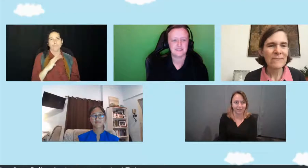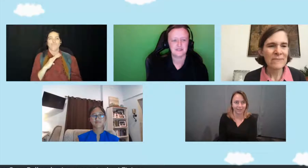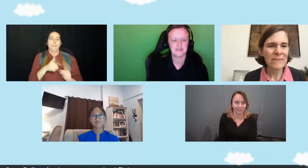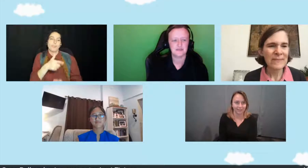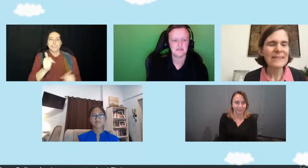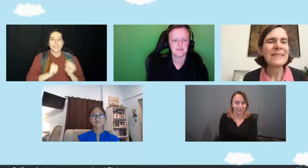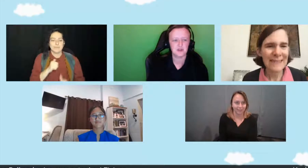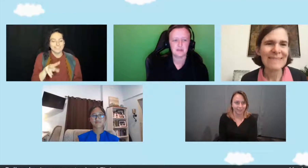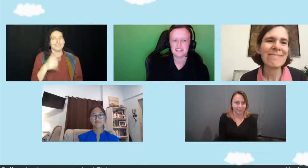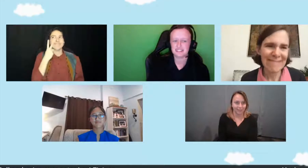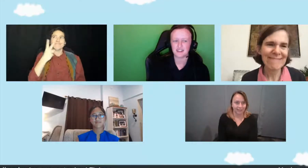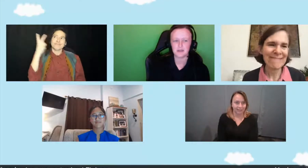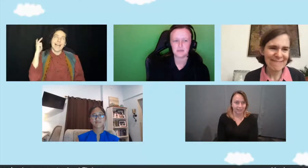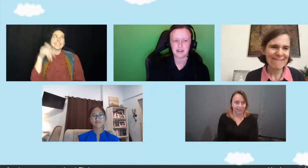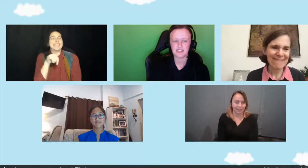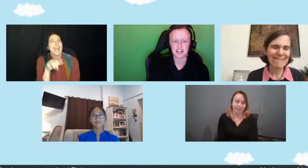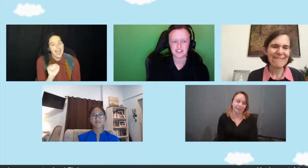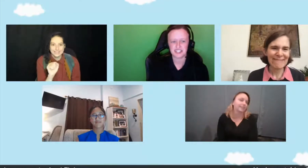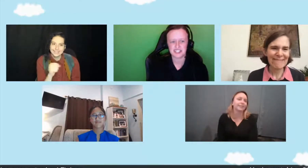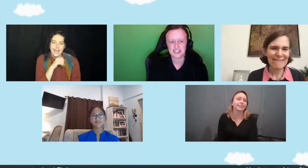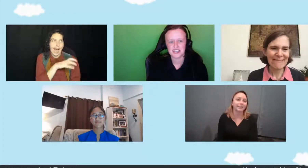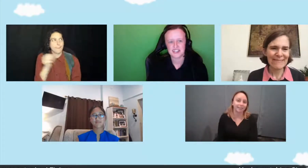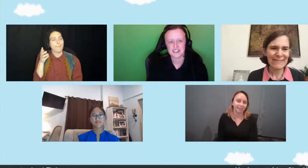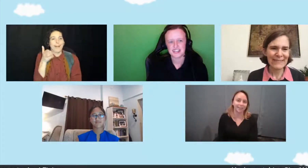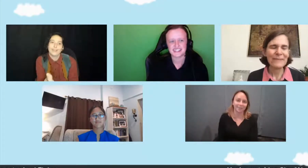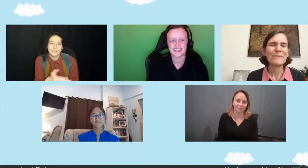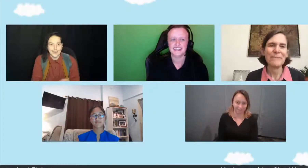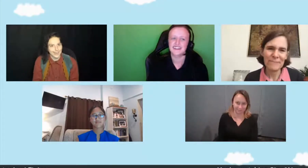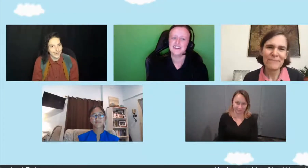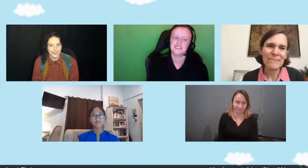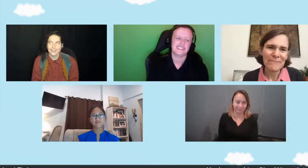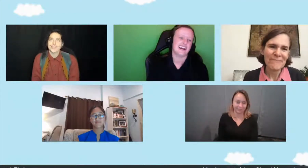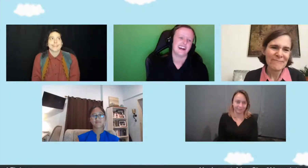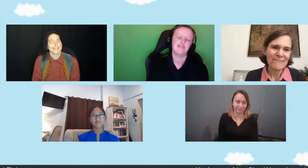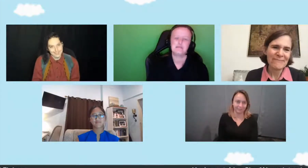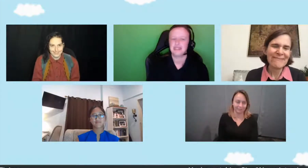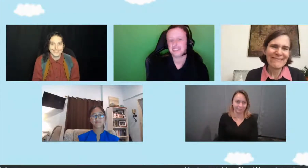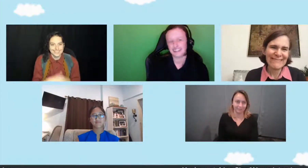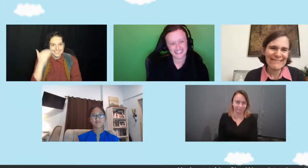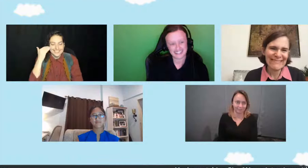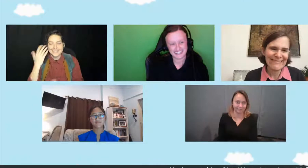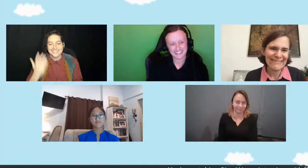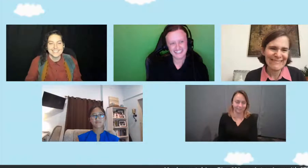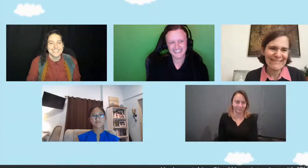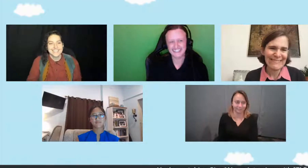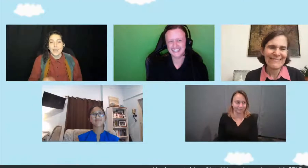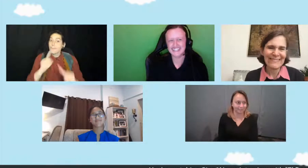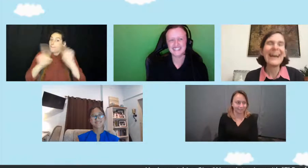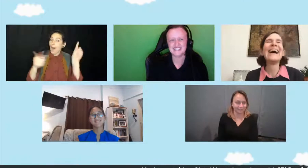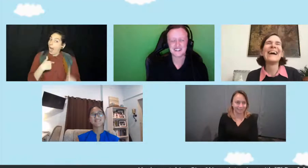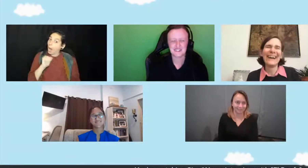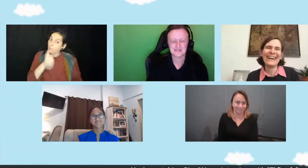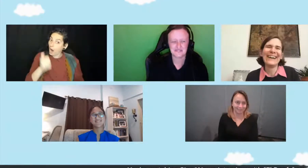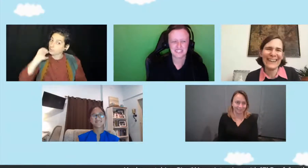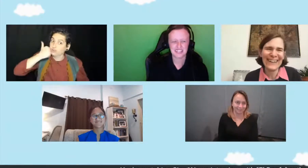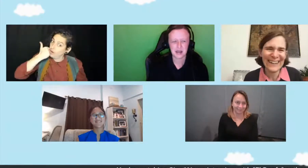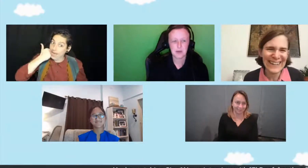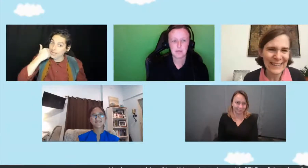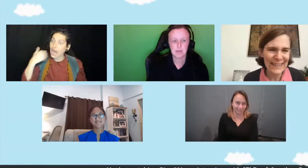It's so reminiscent of my childhood. It's like, oh yeah, I've been there.